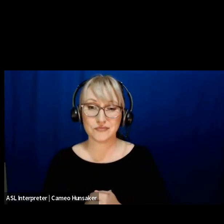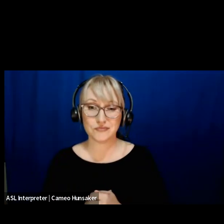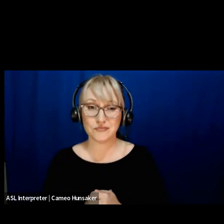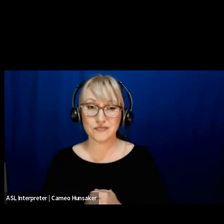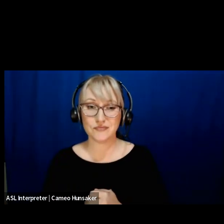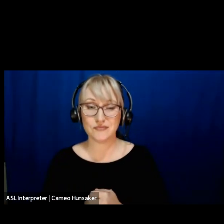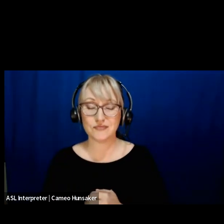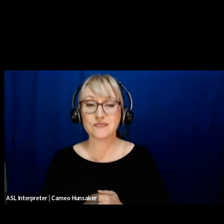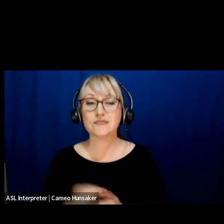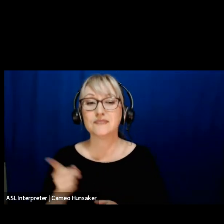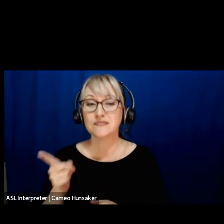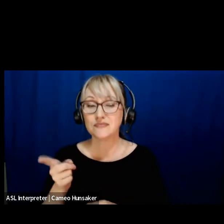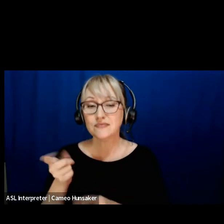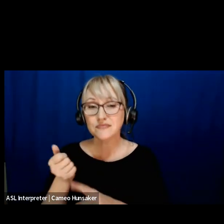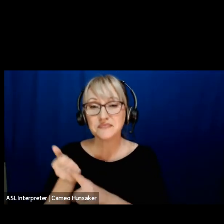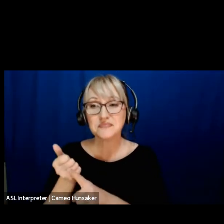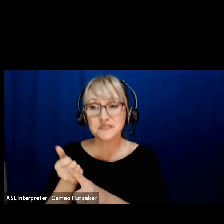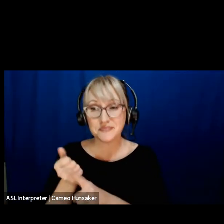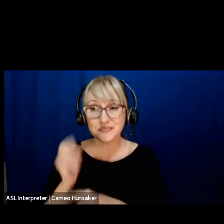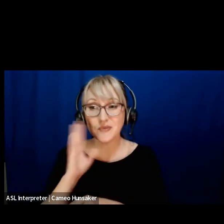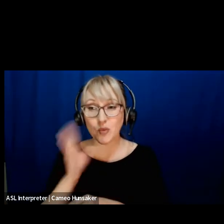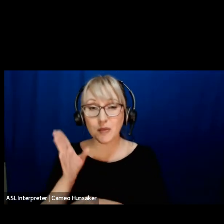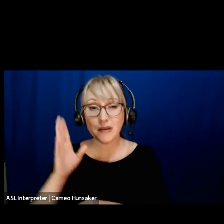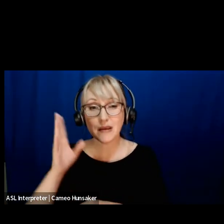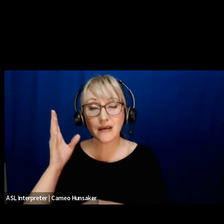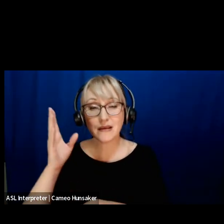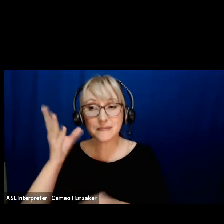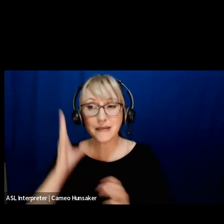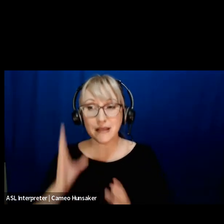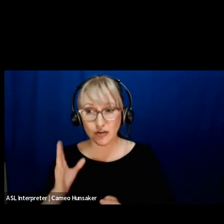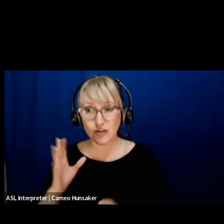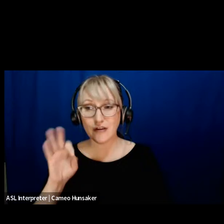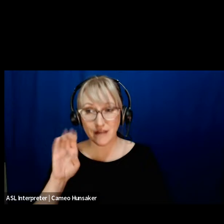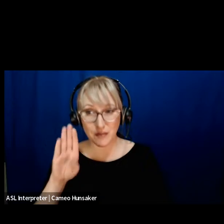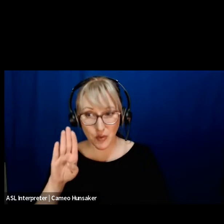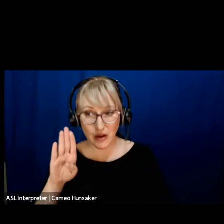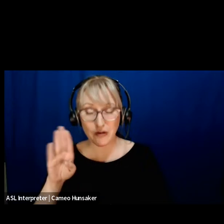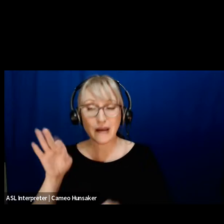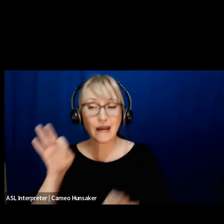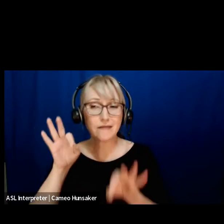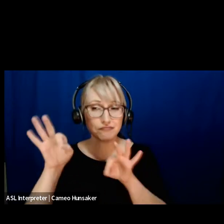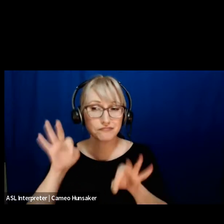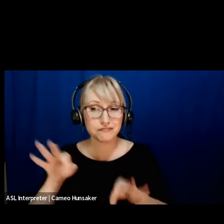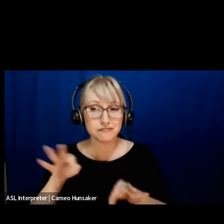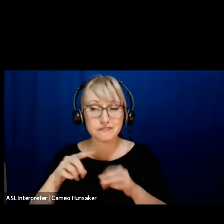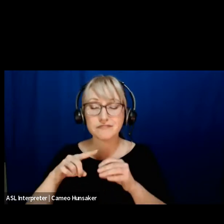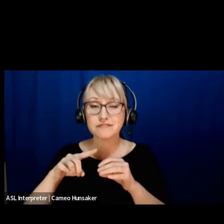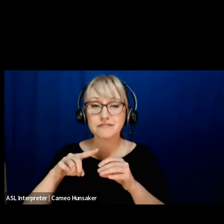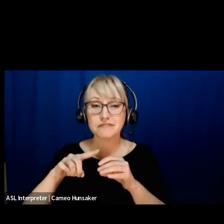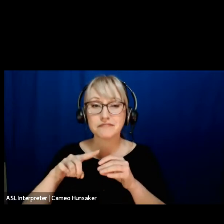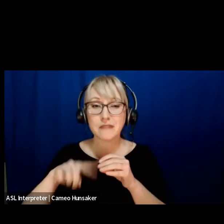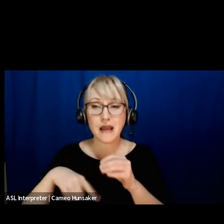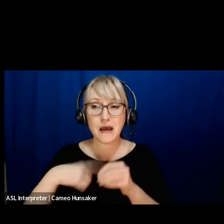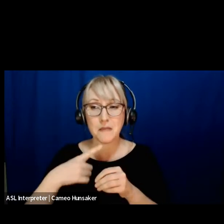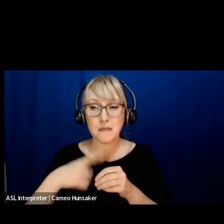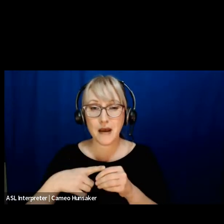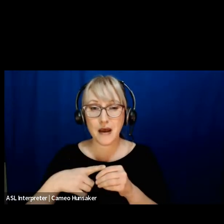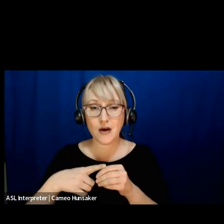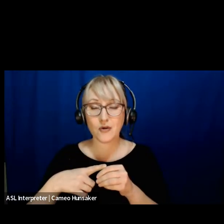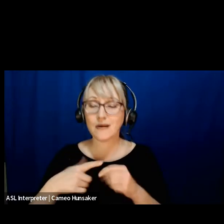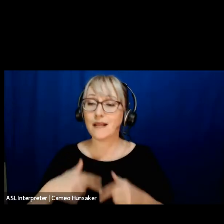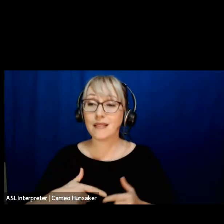she herself is going to be one of our speakers in February and tell us about what is the life of a U of